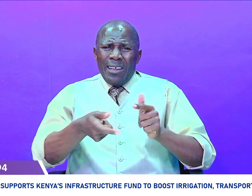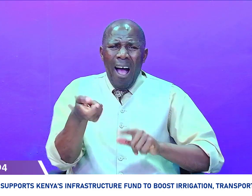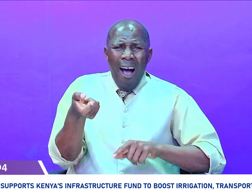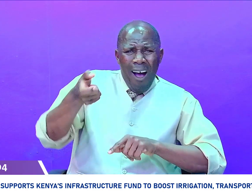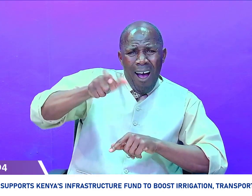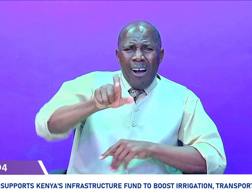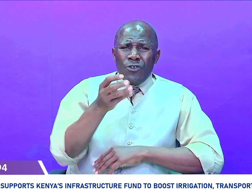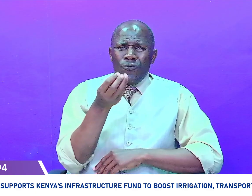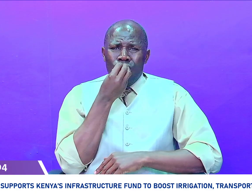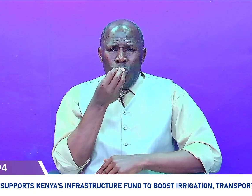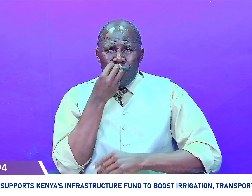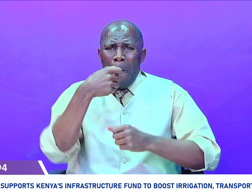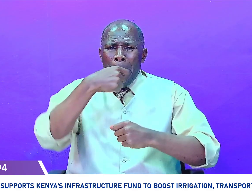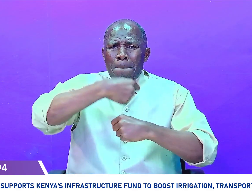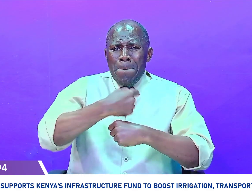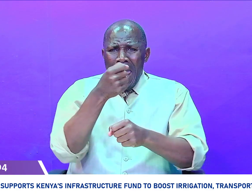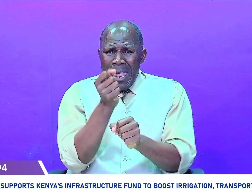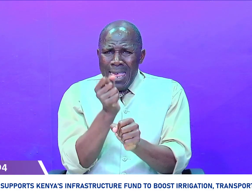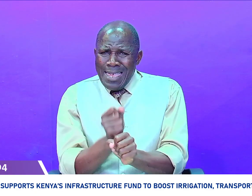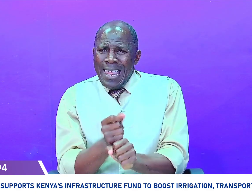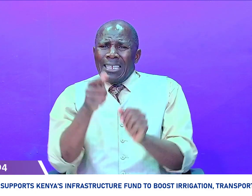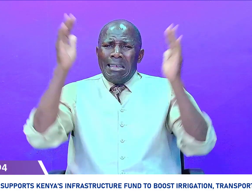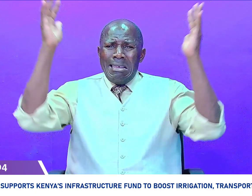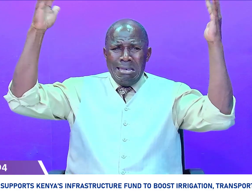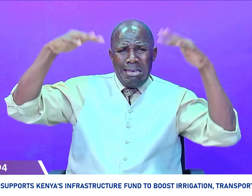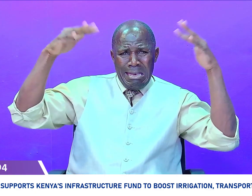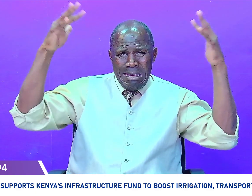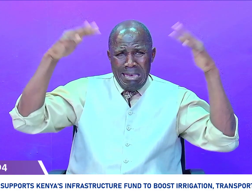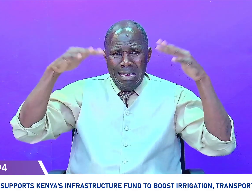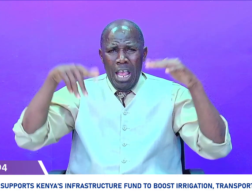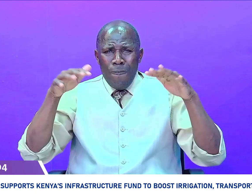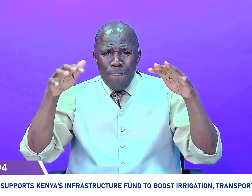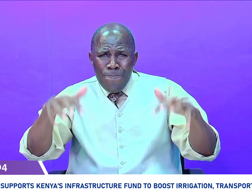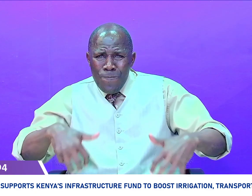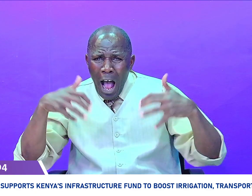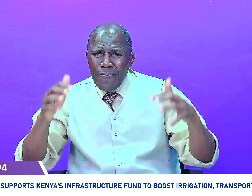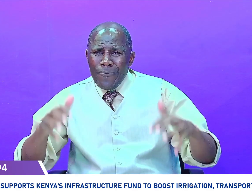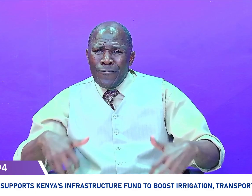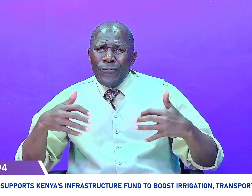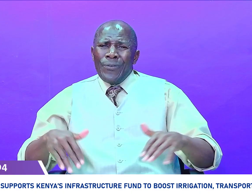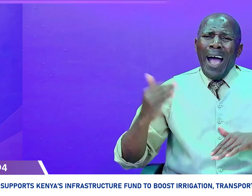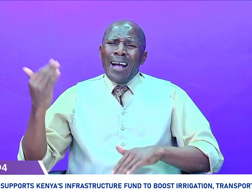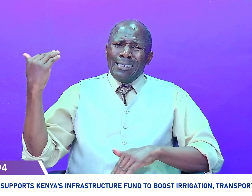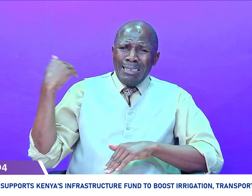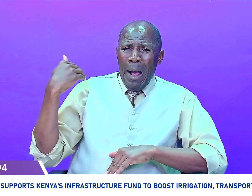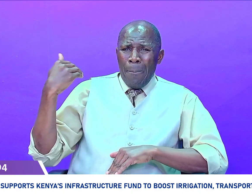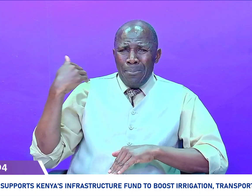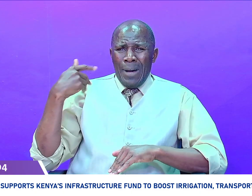key solution for increasing food production, as drain-fed farming on the remaining arable land has